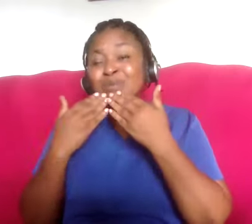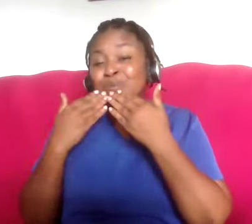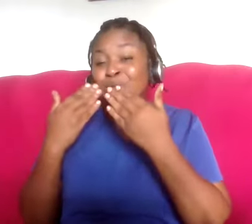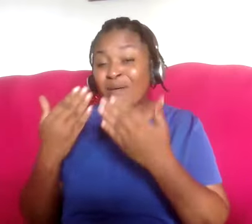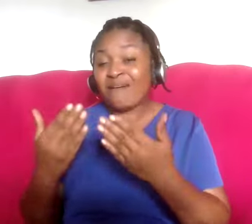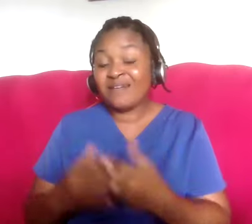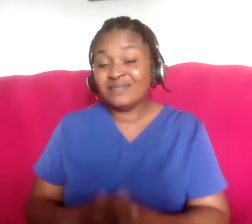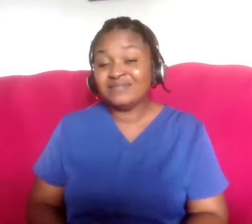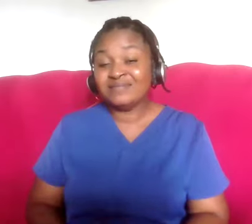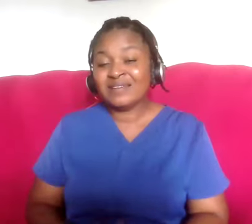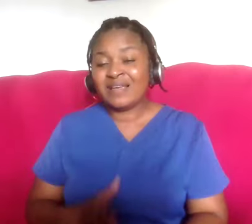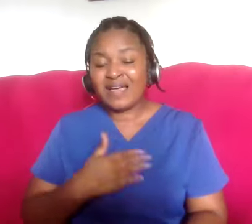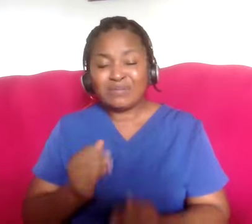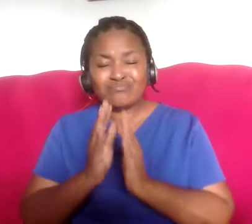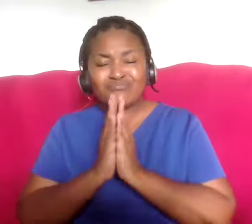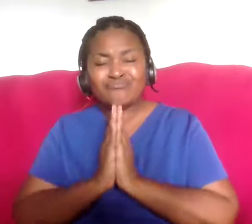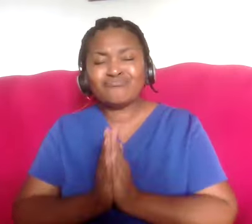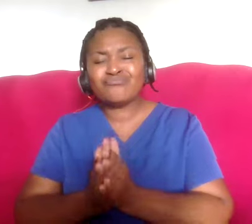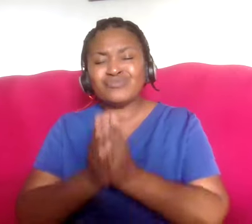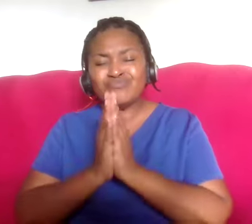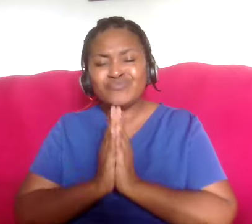and praying for guidance in the year to come.